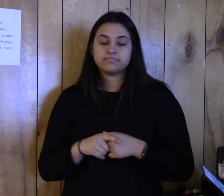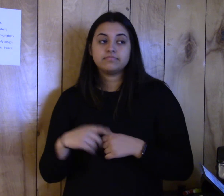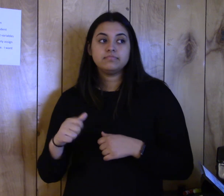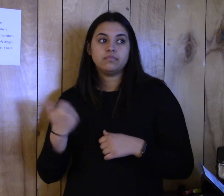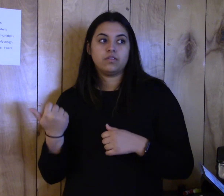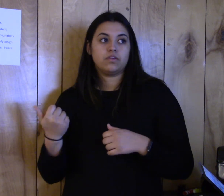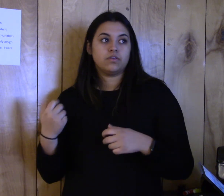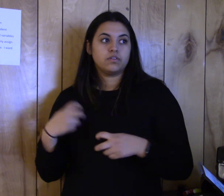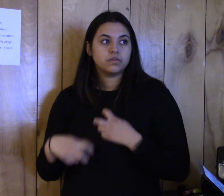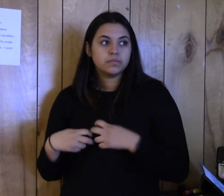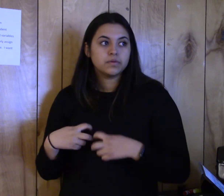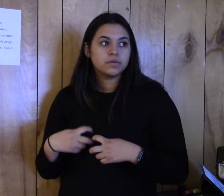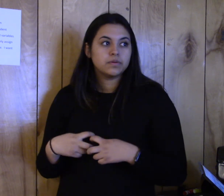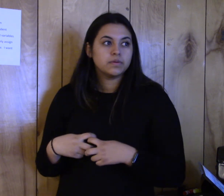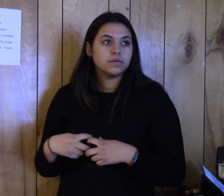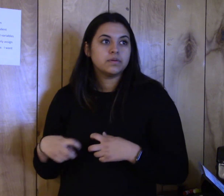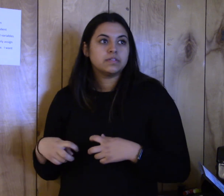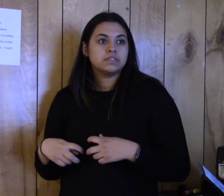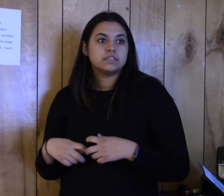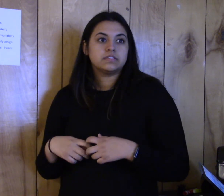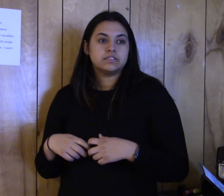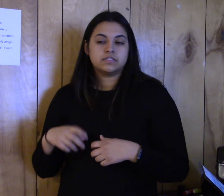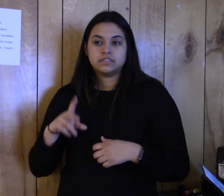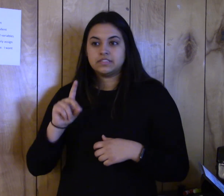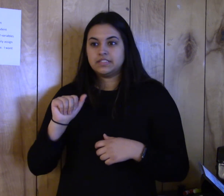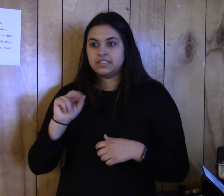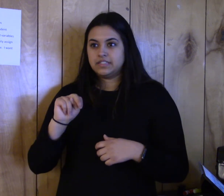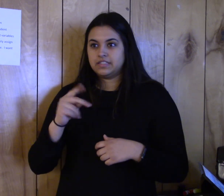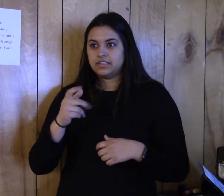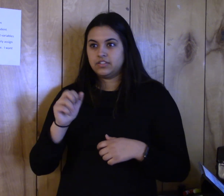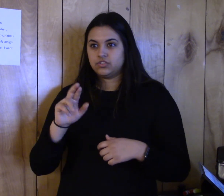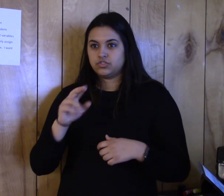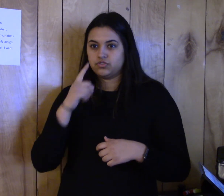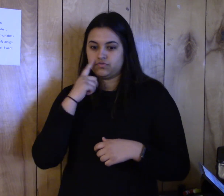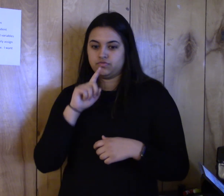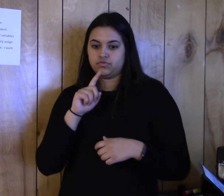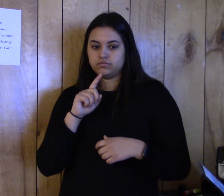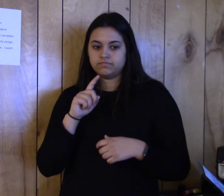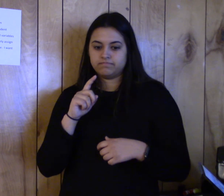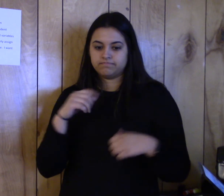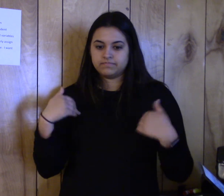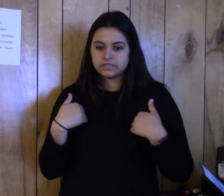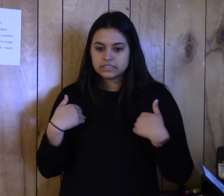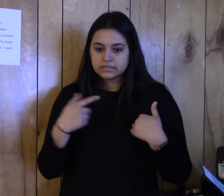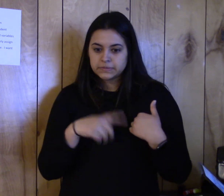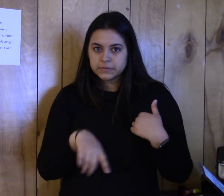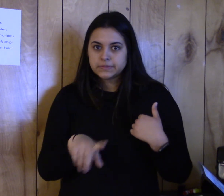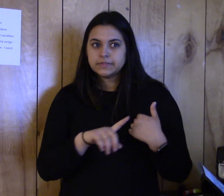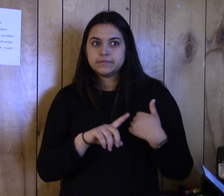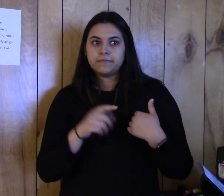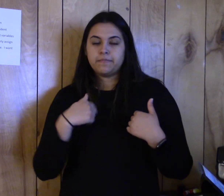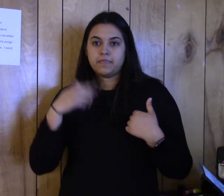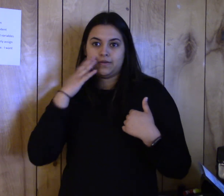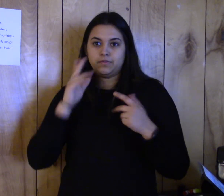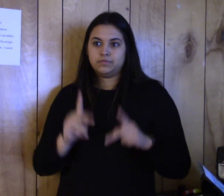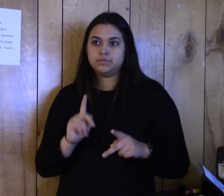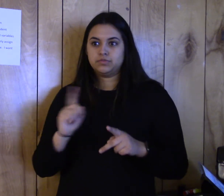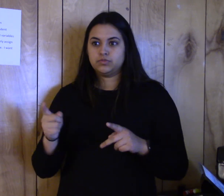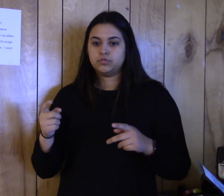you're hunting. I know that there are people who go hunting for things like cougars and bears, And they do it largely because they